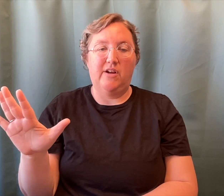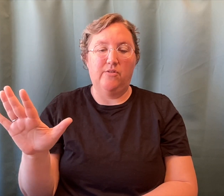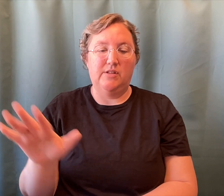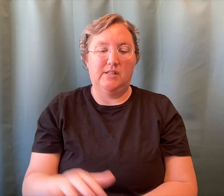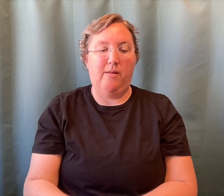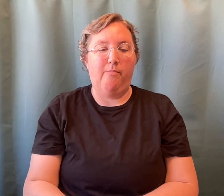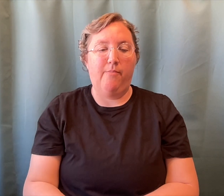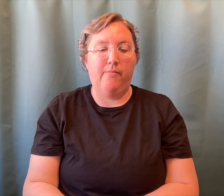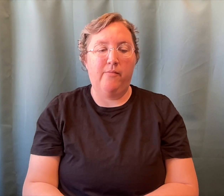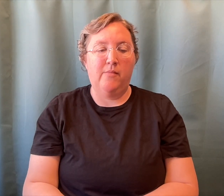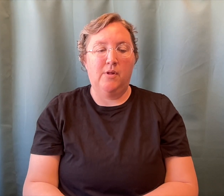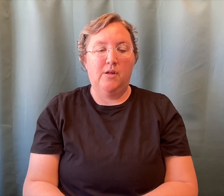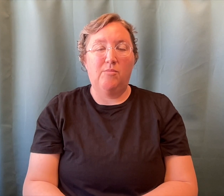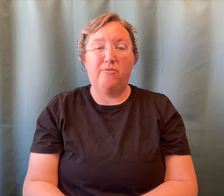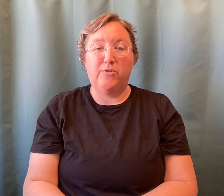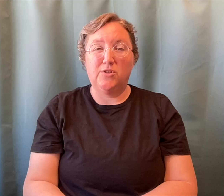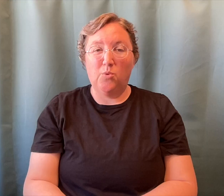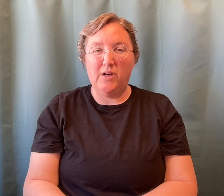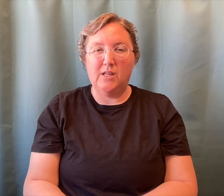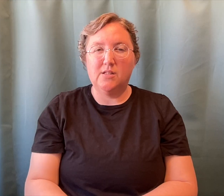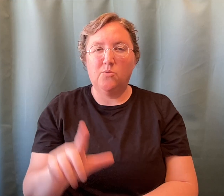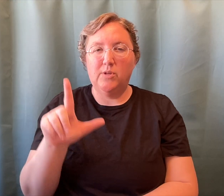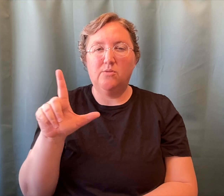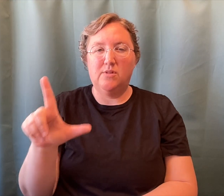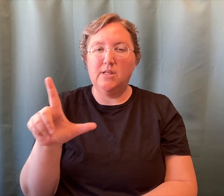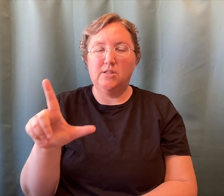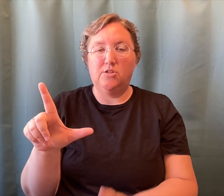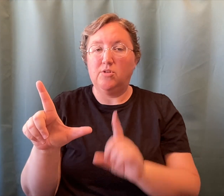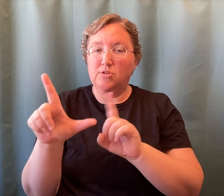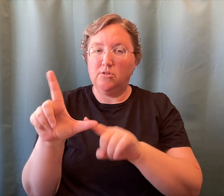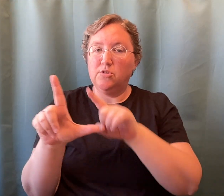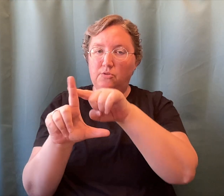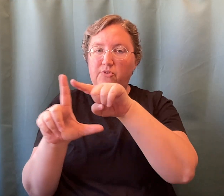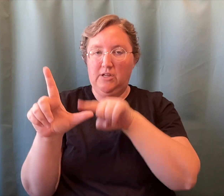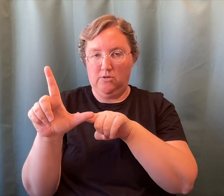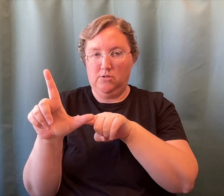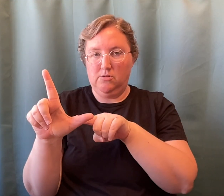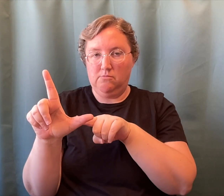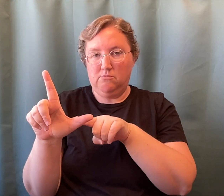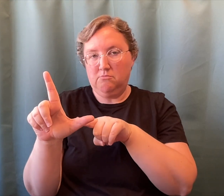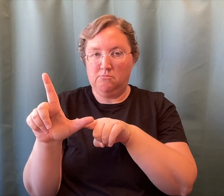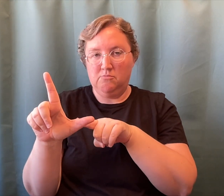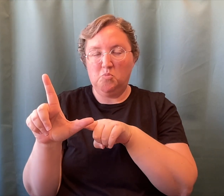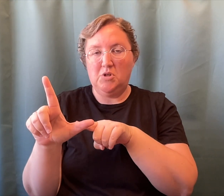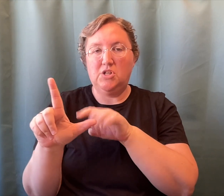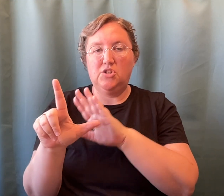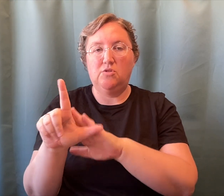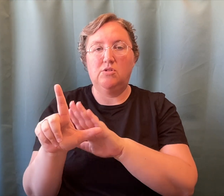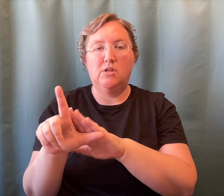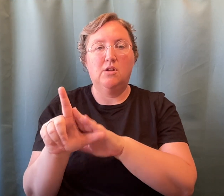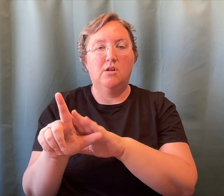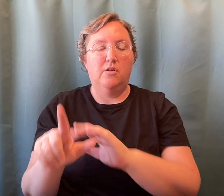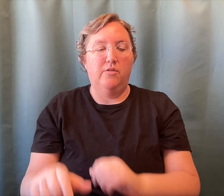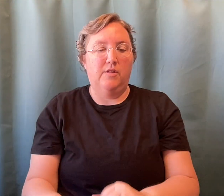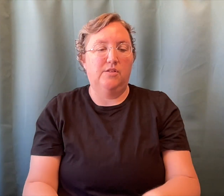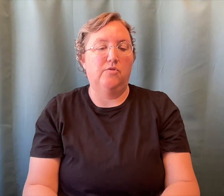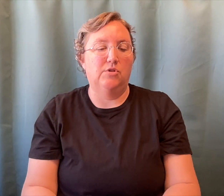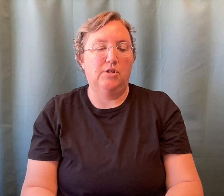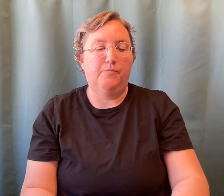the same. But for the 20s, we use this 2. There's still 2 fingers. We just use this version.